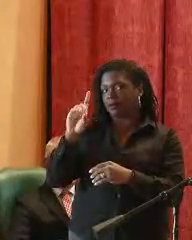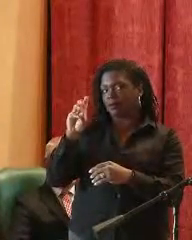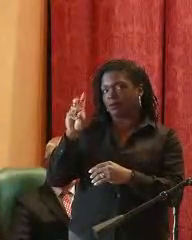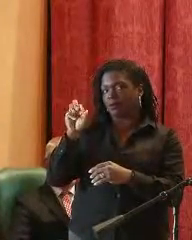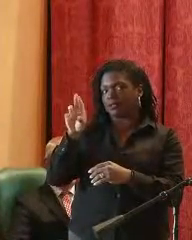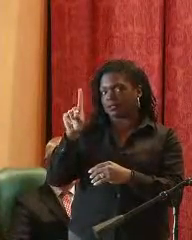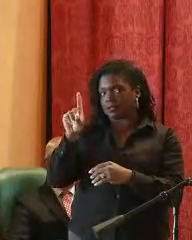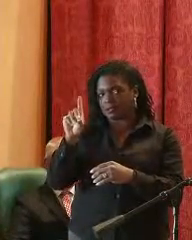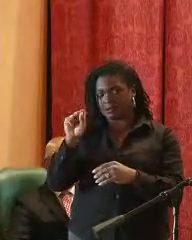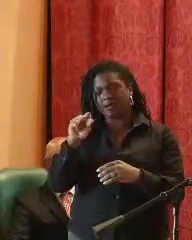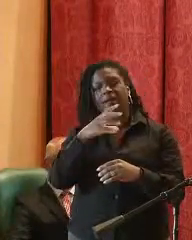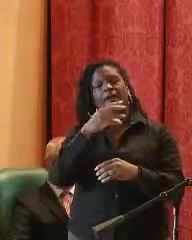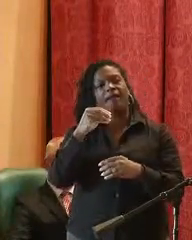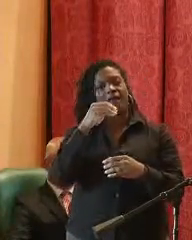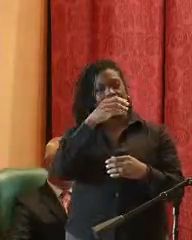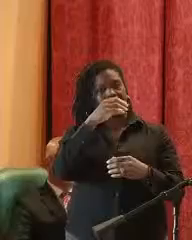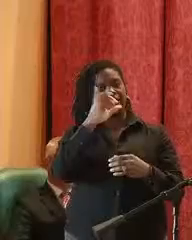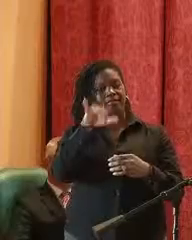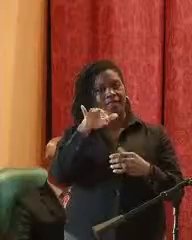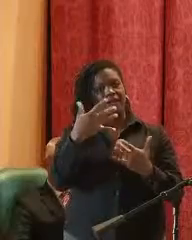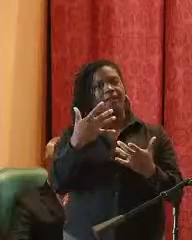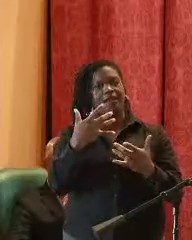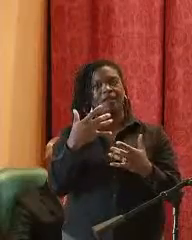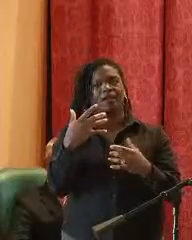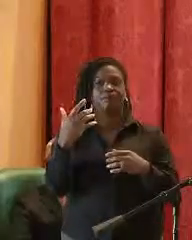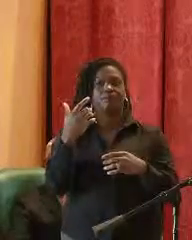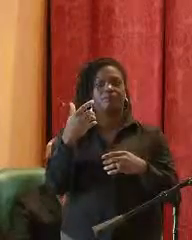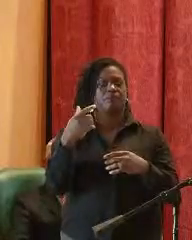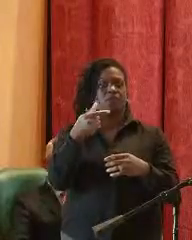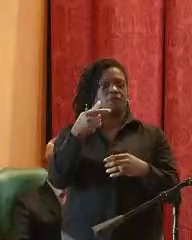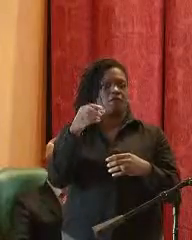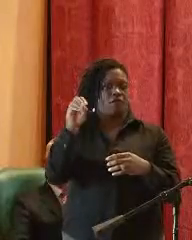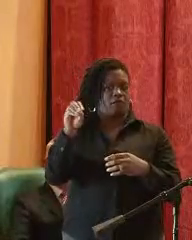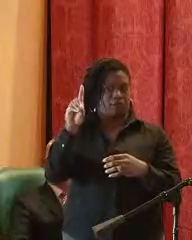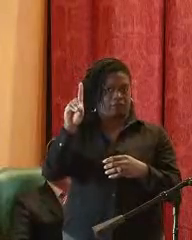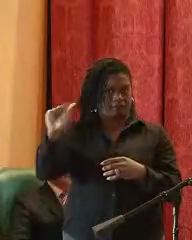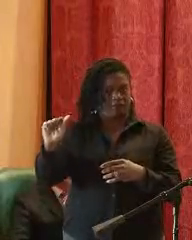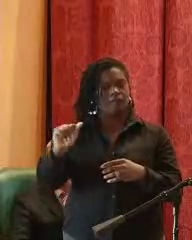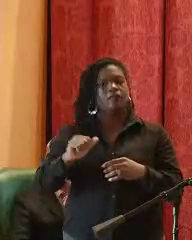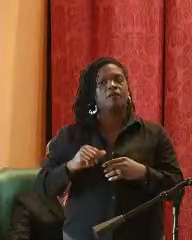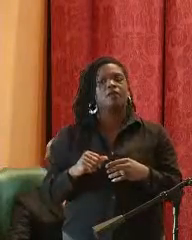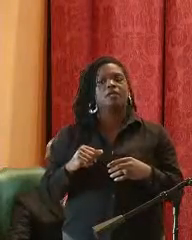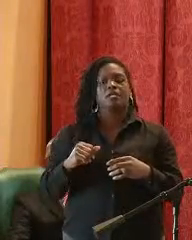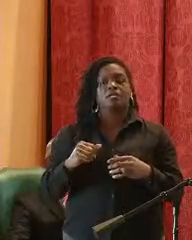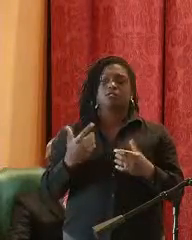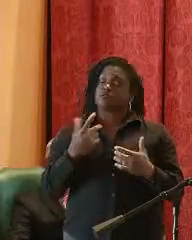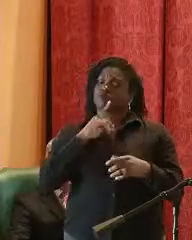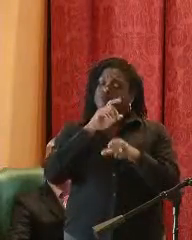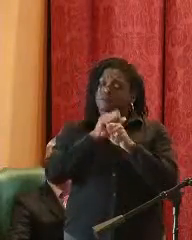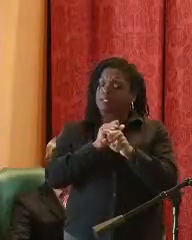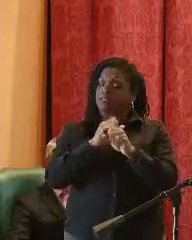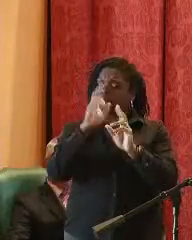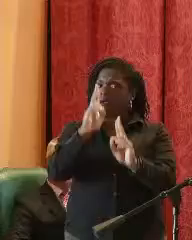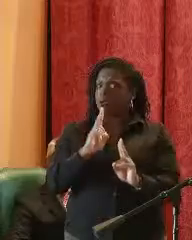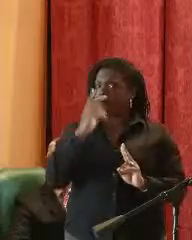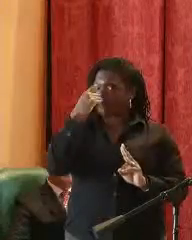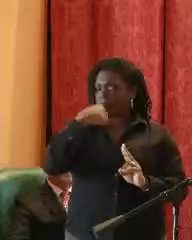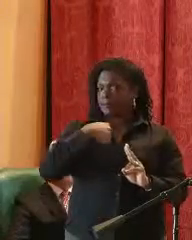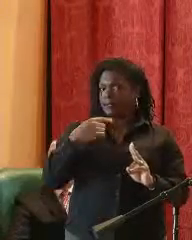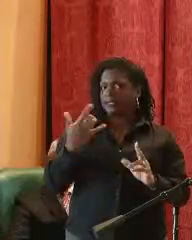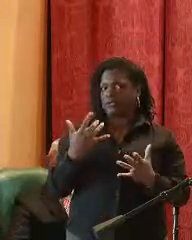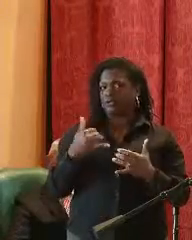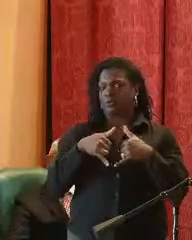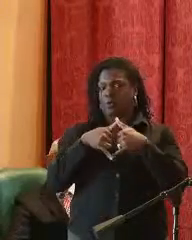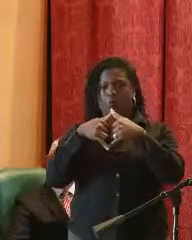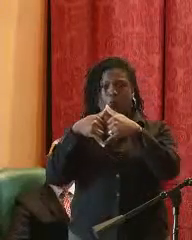the nominating committee and Office of Student Affairs. It gives me a great honor to stand today and to present this next young